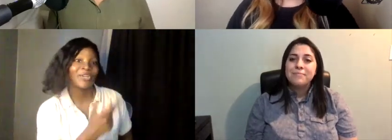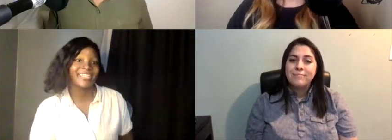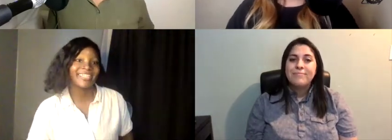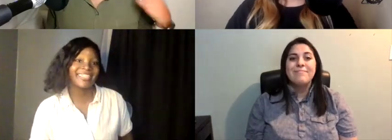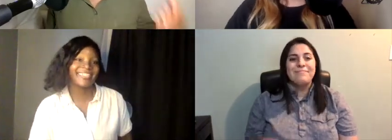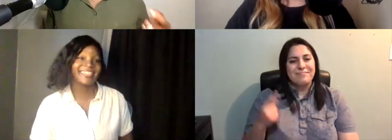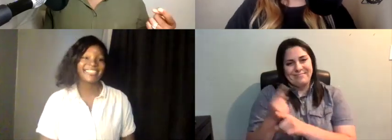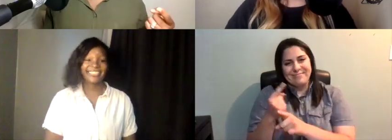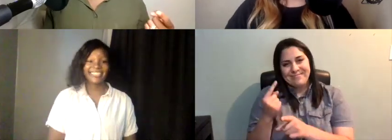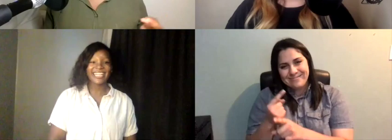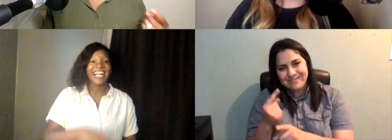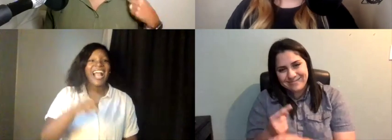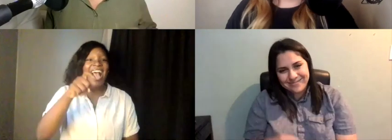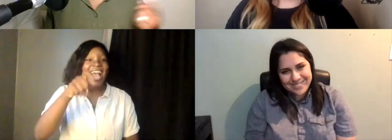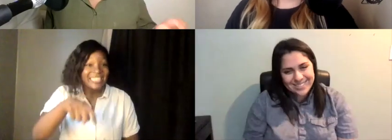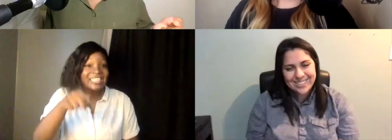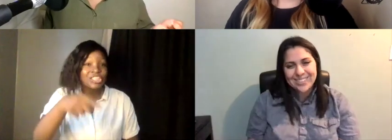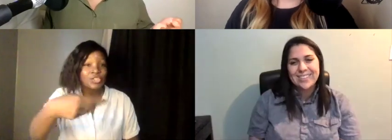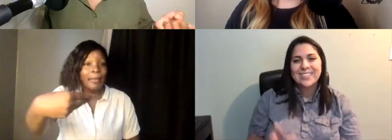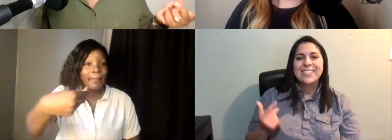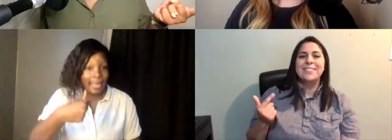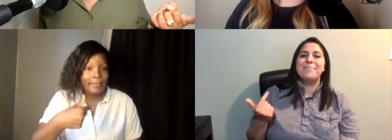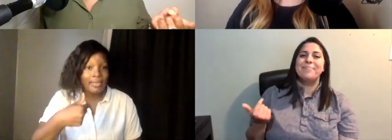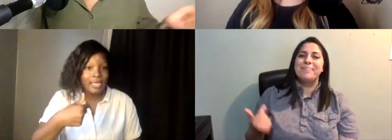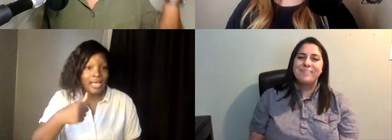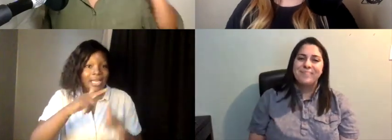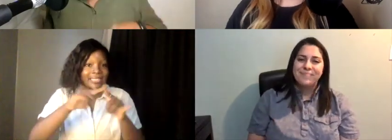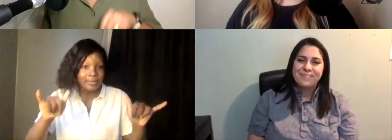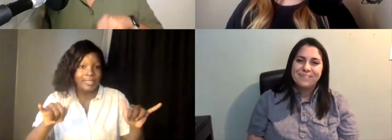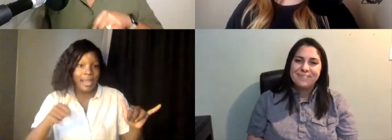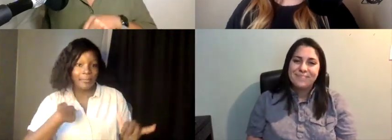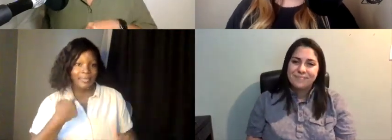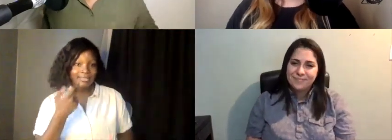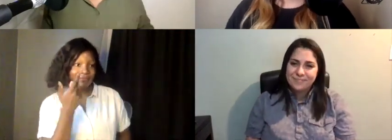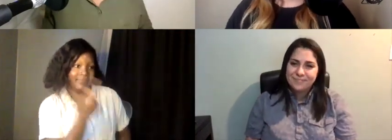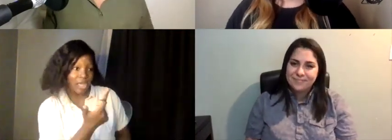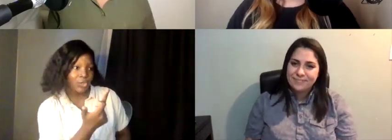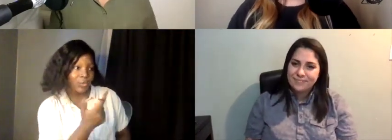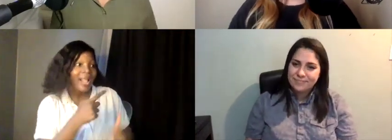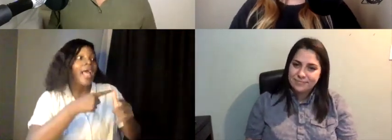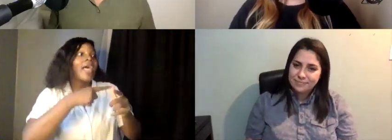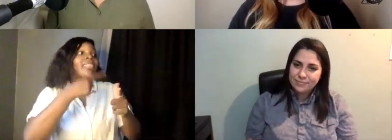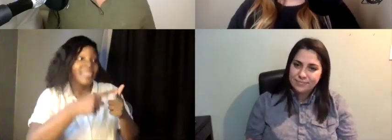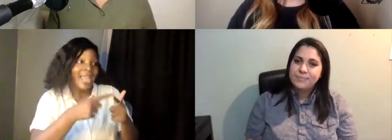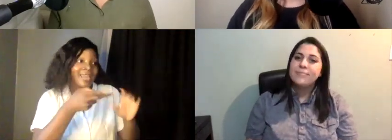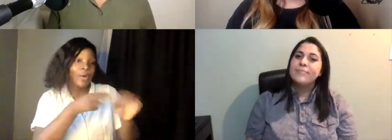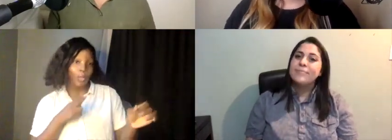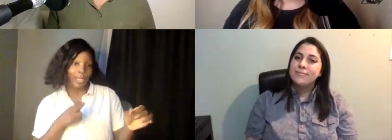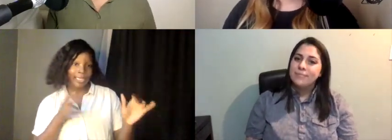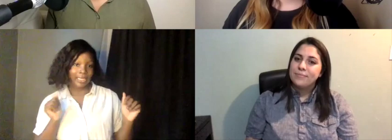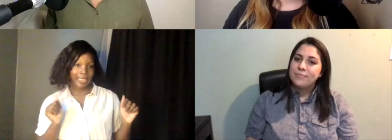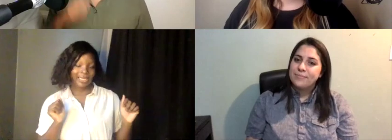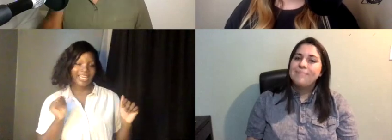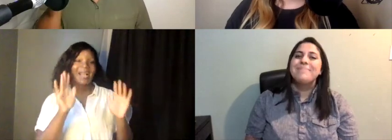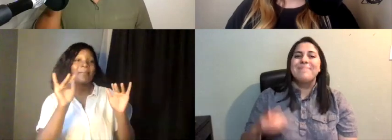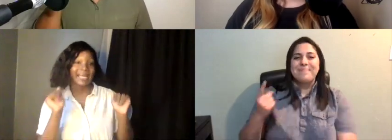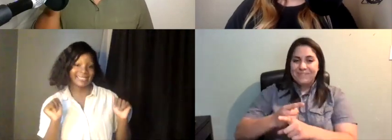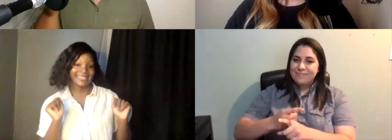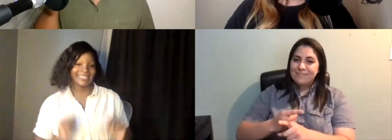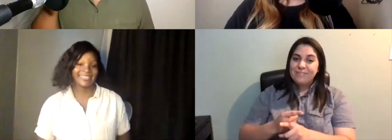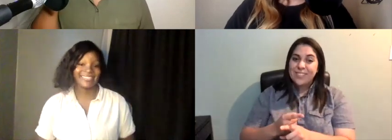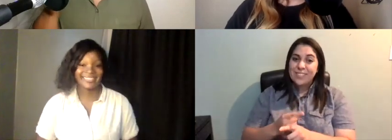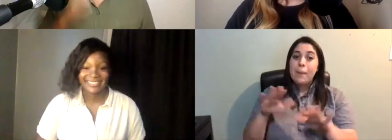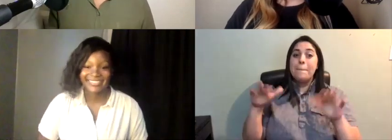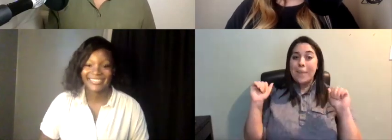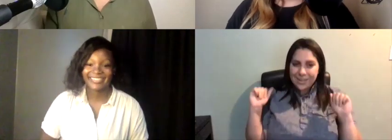No, you're gonna pay me to right. say fuck you and then I quit. And now I quit. Yeah. And goodbye. So that